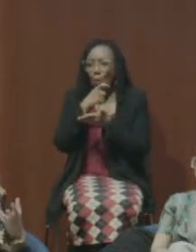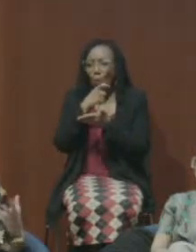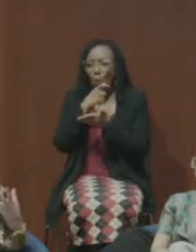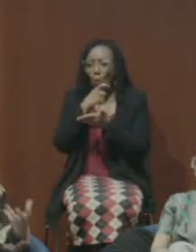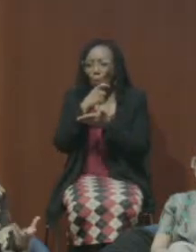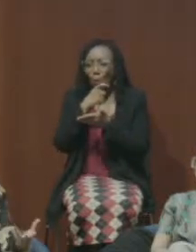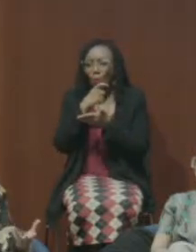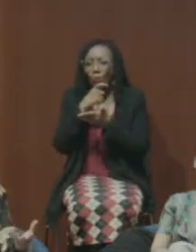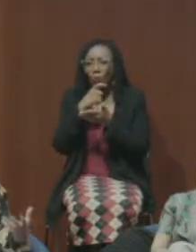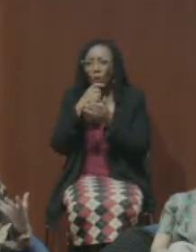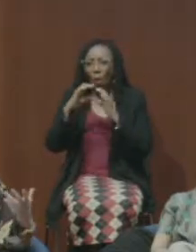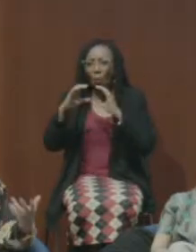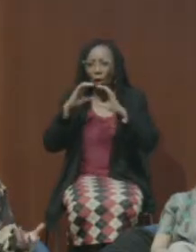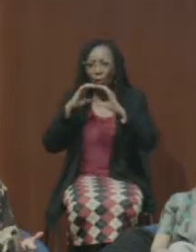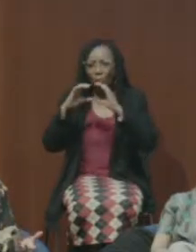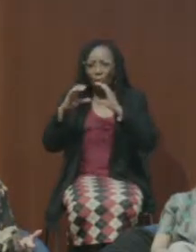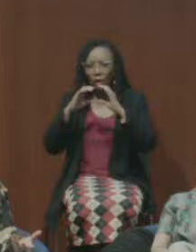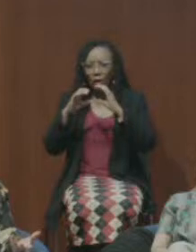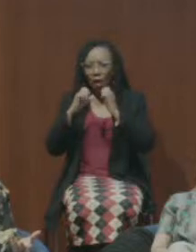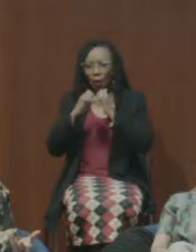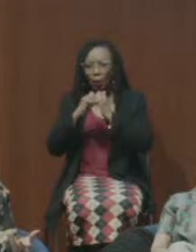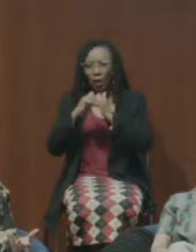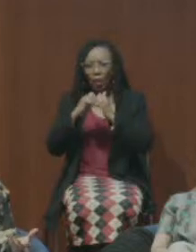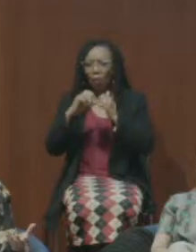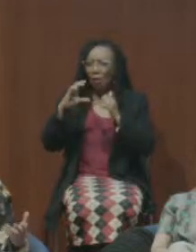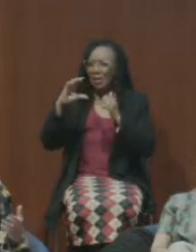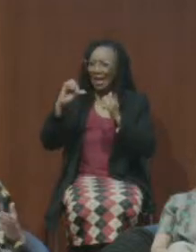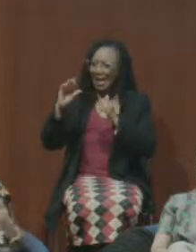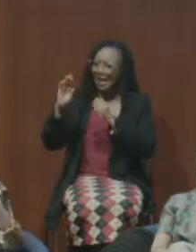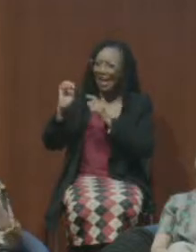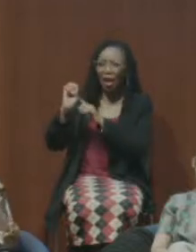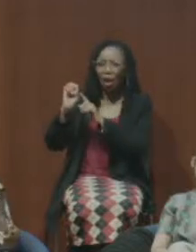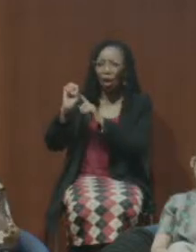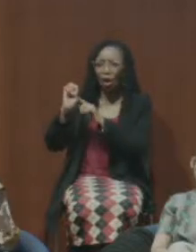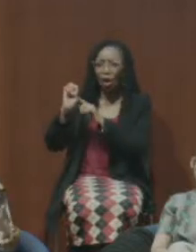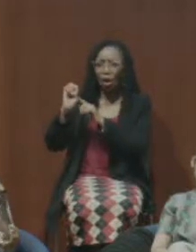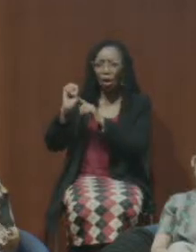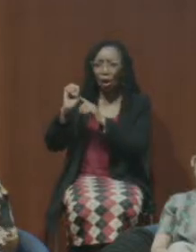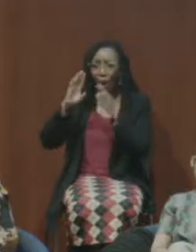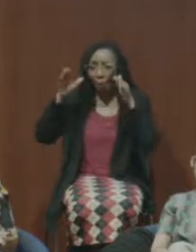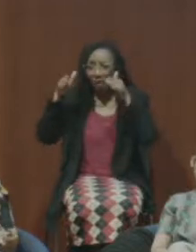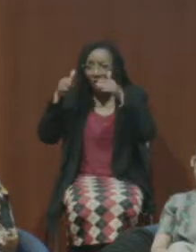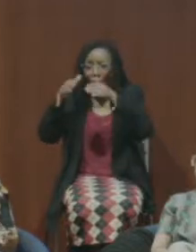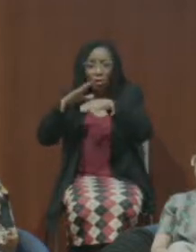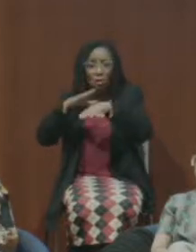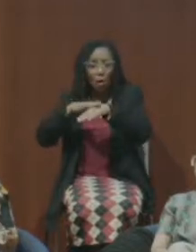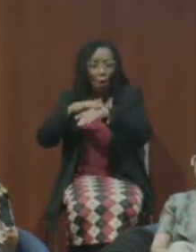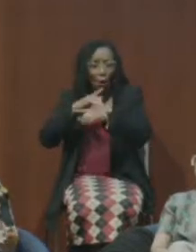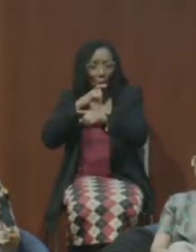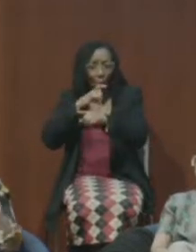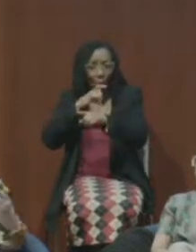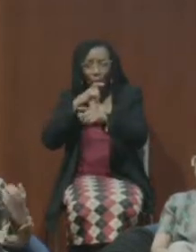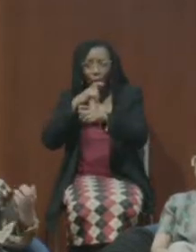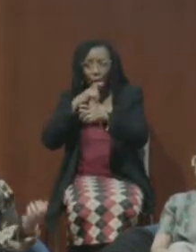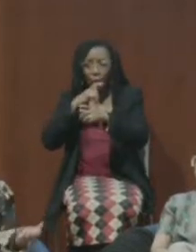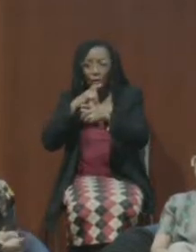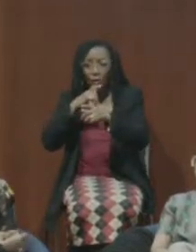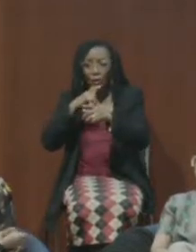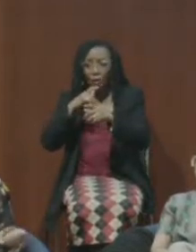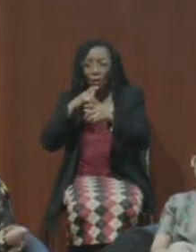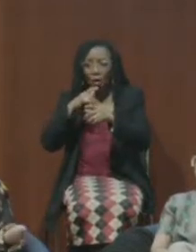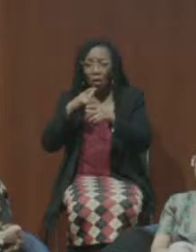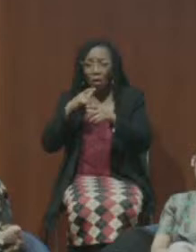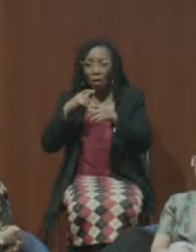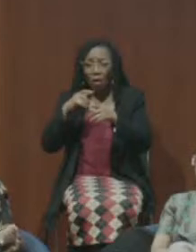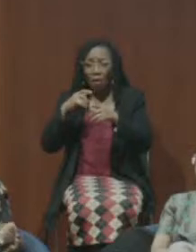of our conversations, even when we talk about care. Are we centering those who are have the